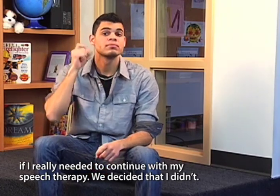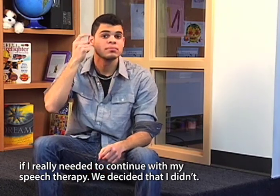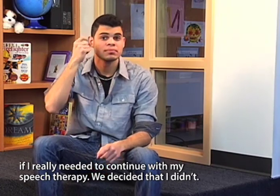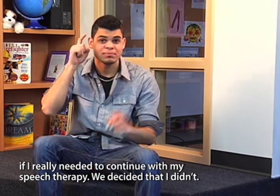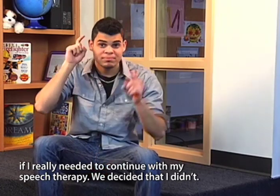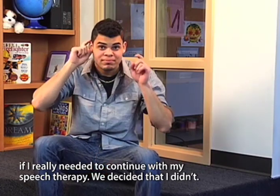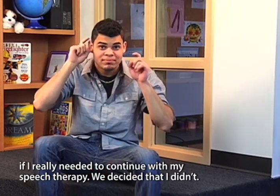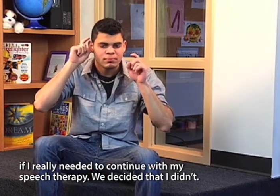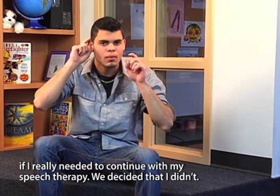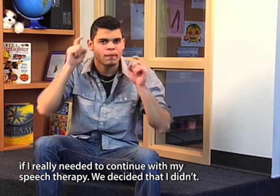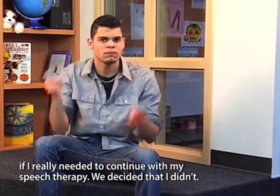didn't.